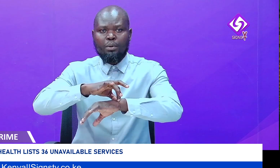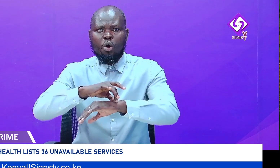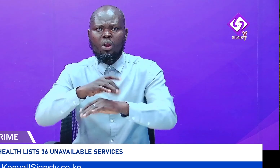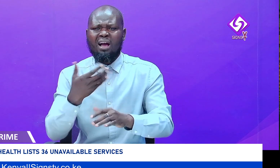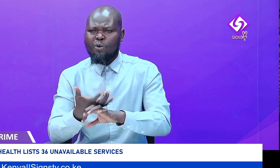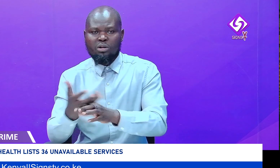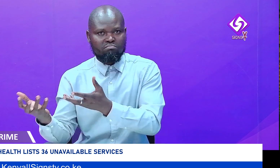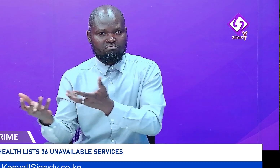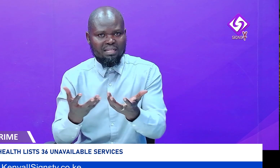arthroplasty,